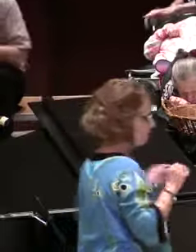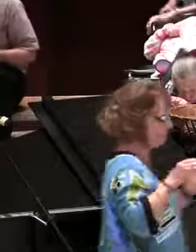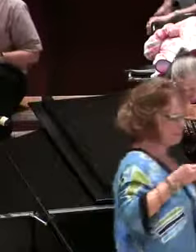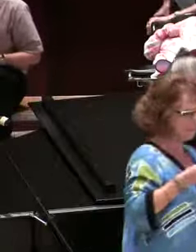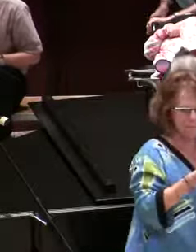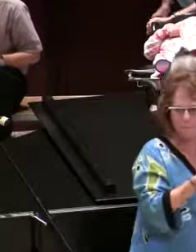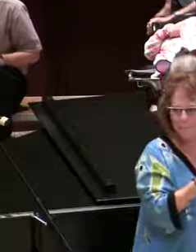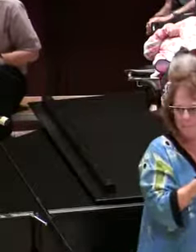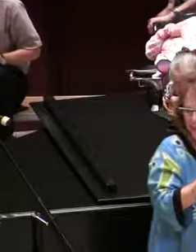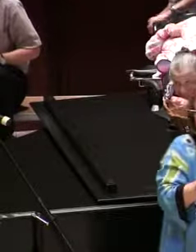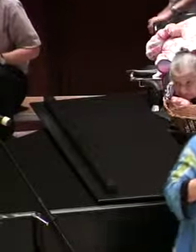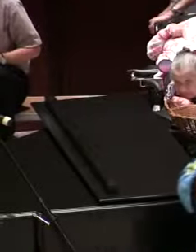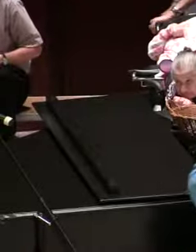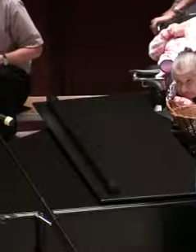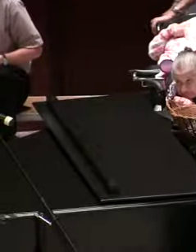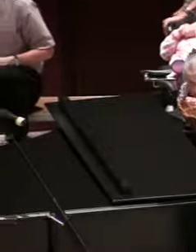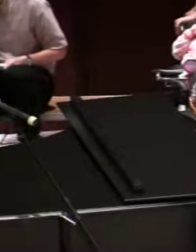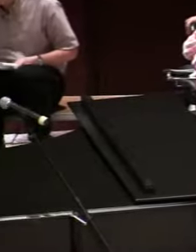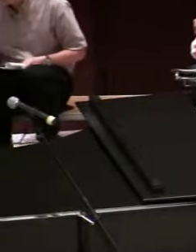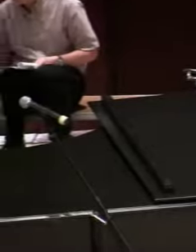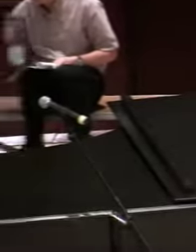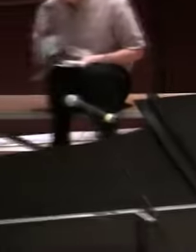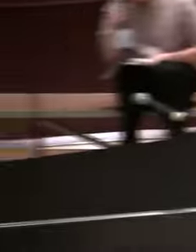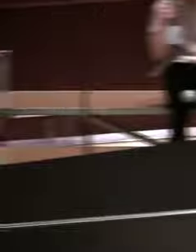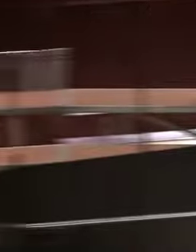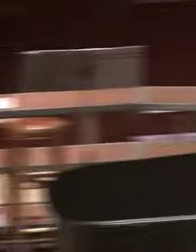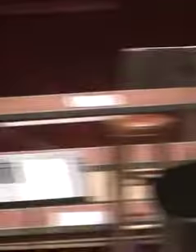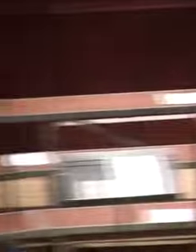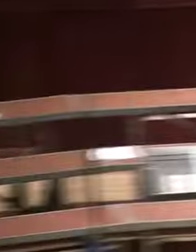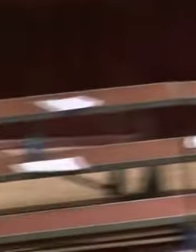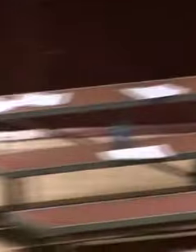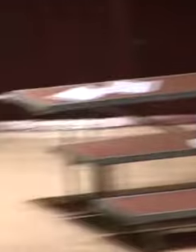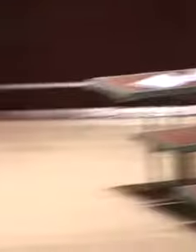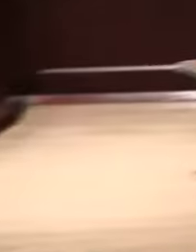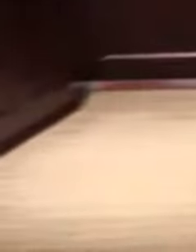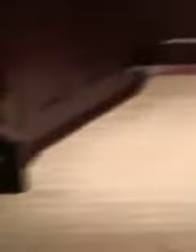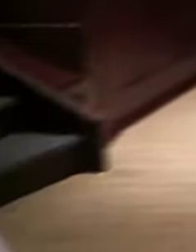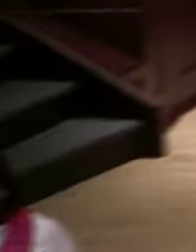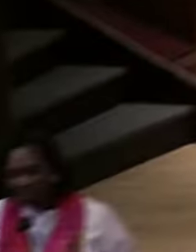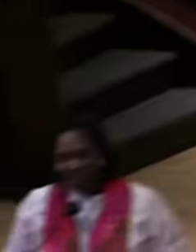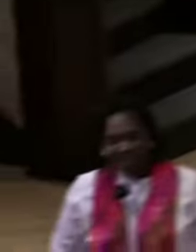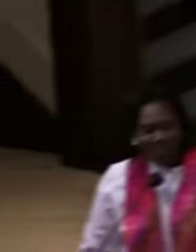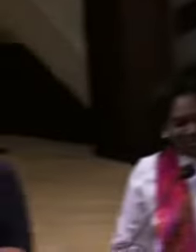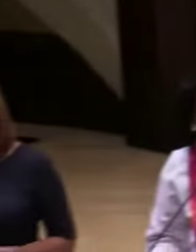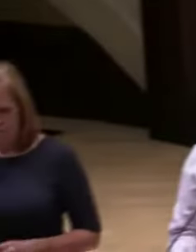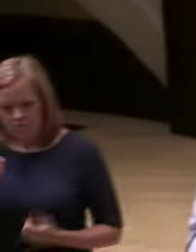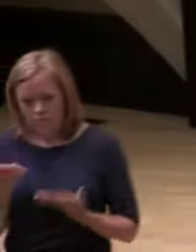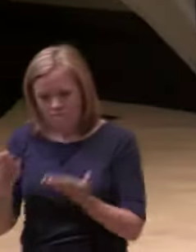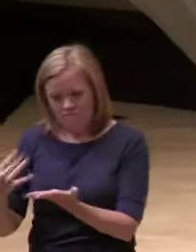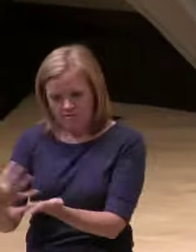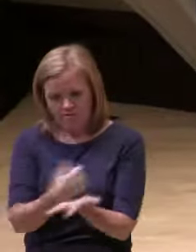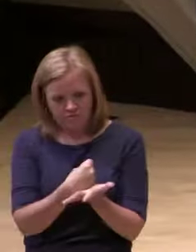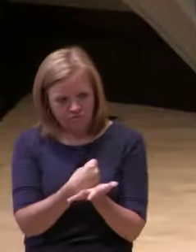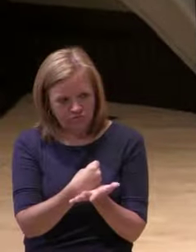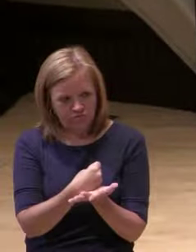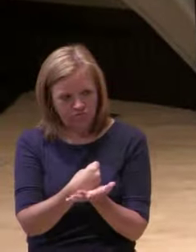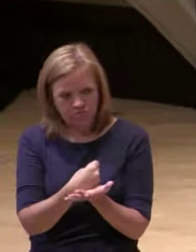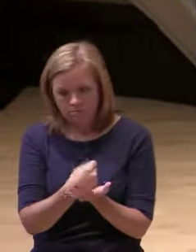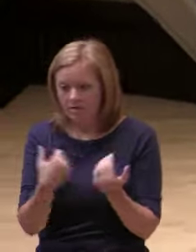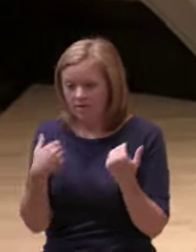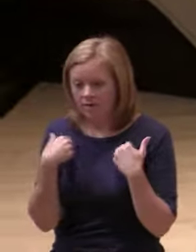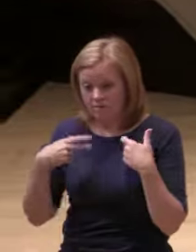That was Mary Stacy Reinhardt. Beautiful. Thank you so much. Now it's time for our offertory collection. We